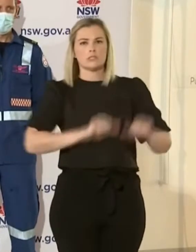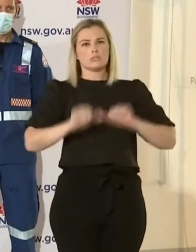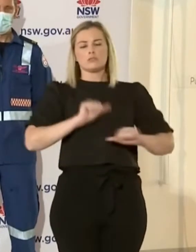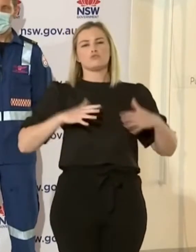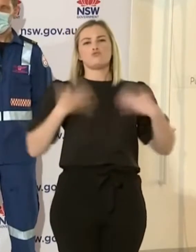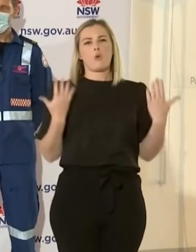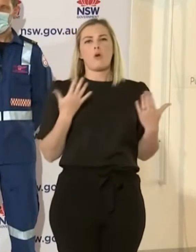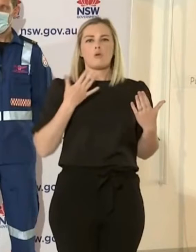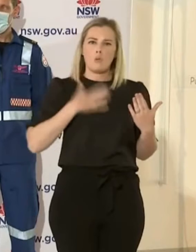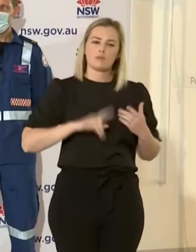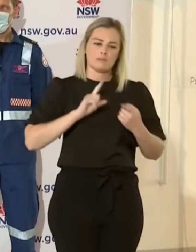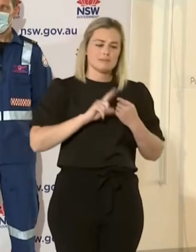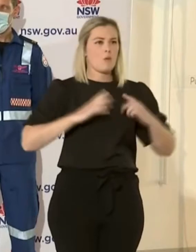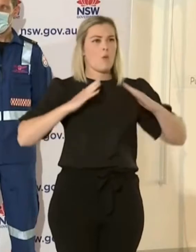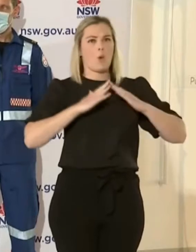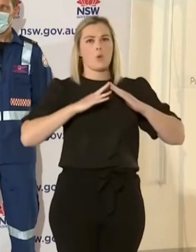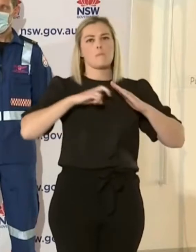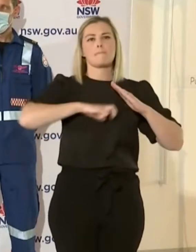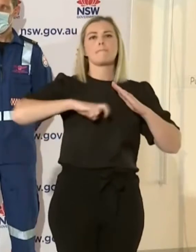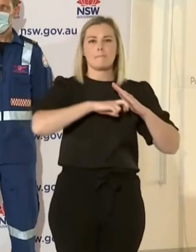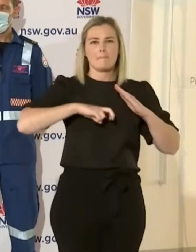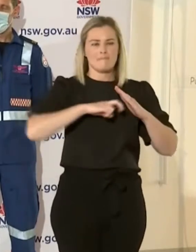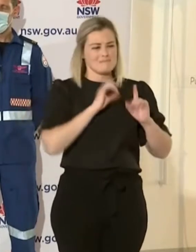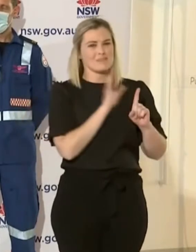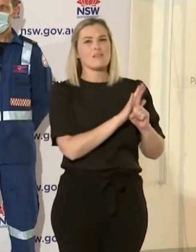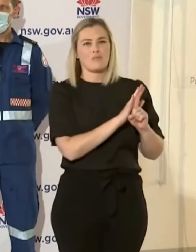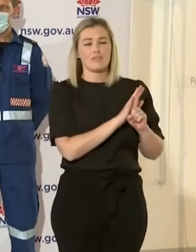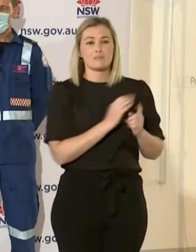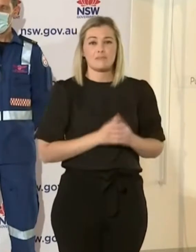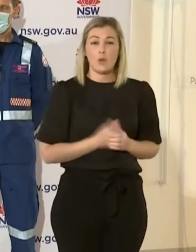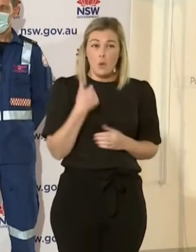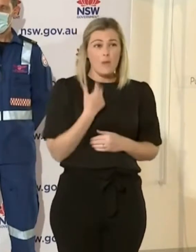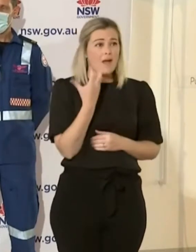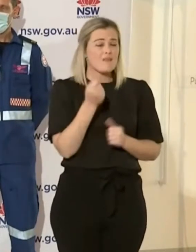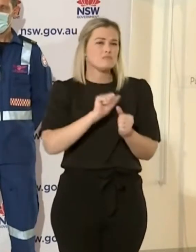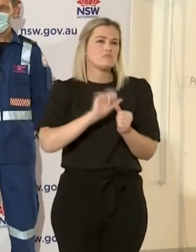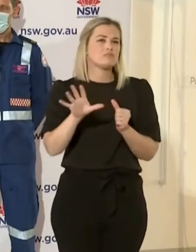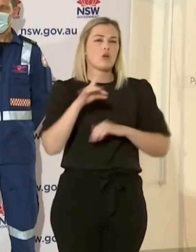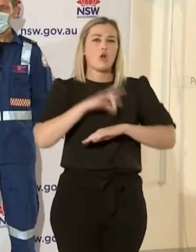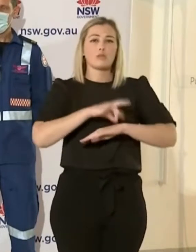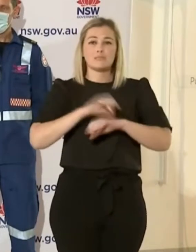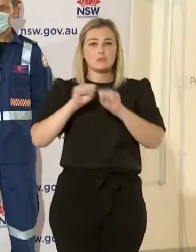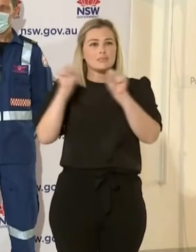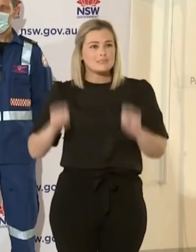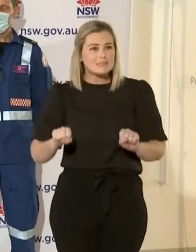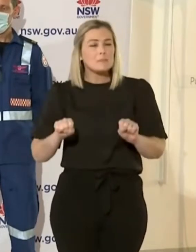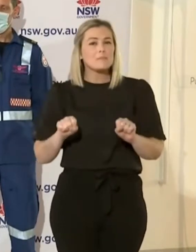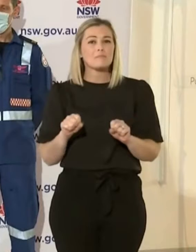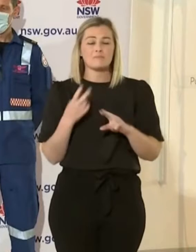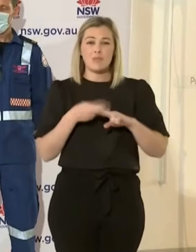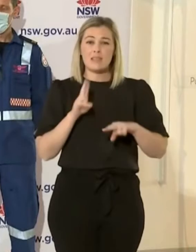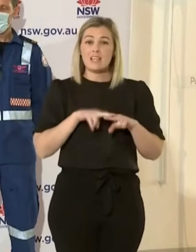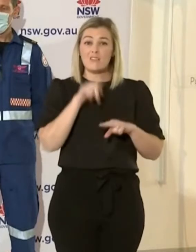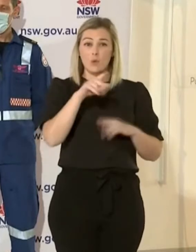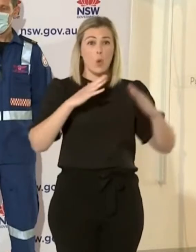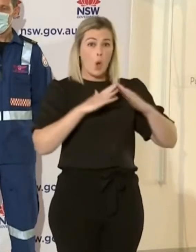those people just need to know that we have a world-class health system there for you. If you are deteriorating, if you're feeling like your breathing's